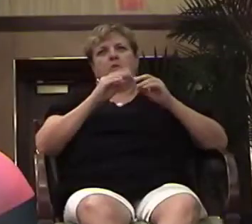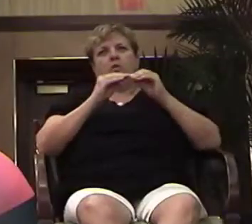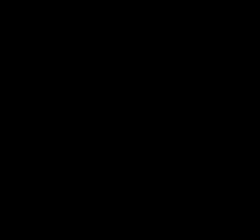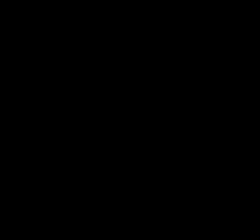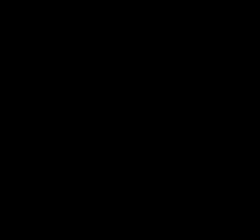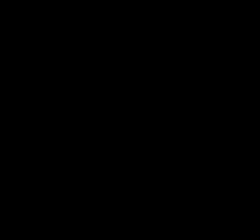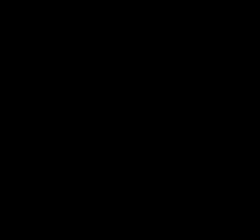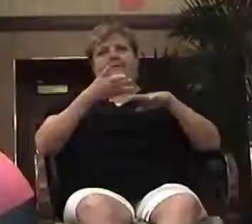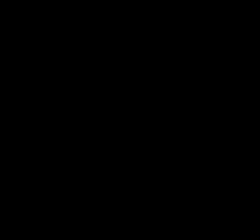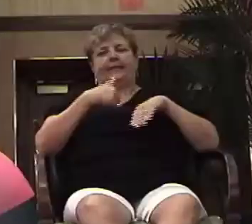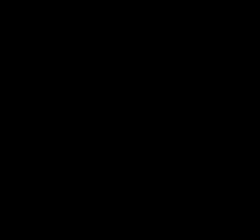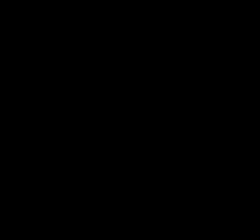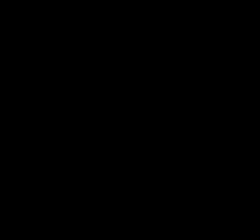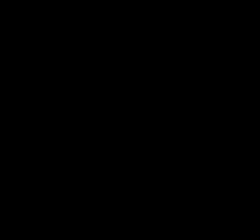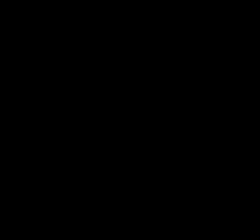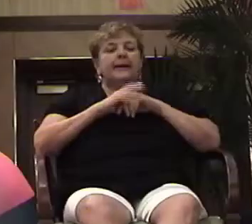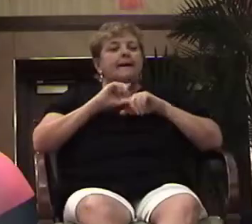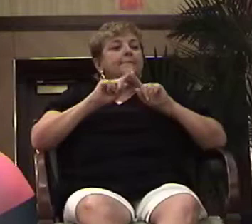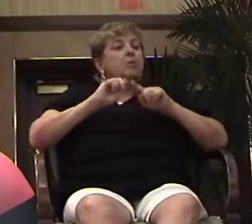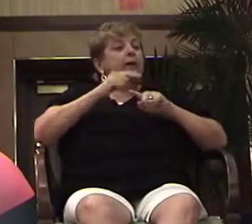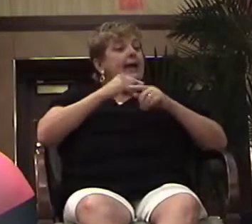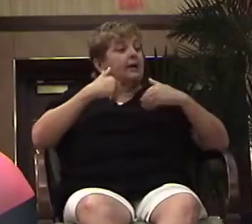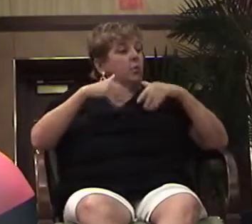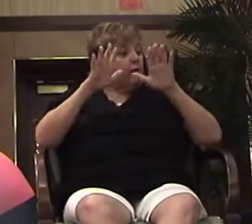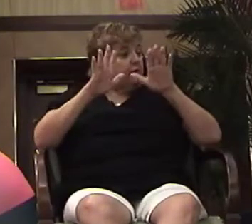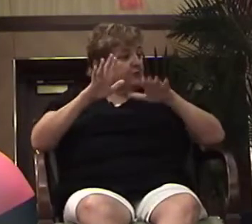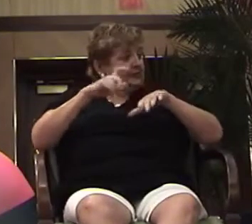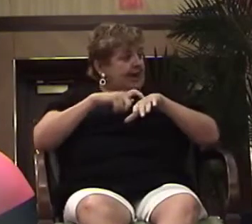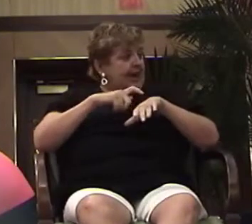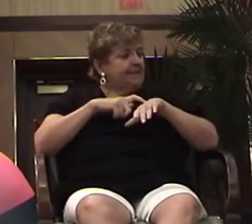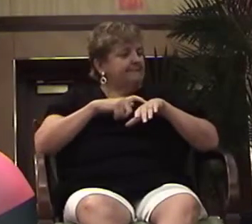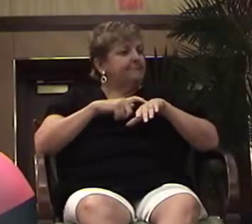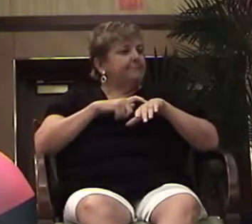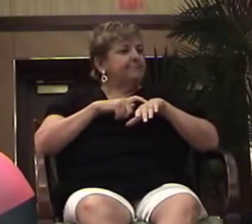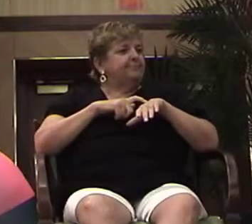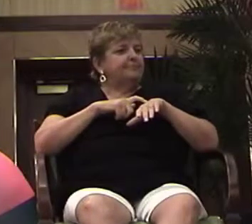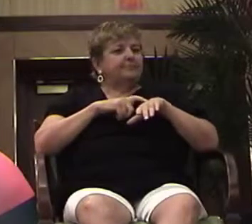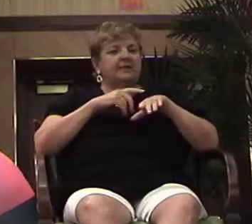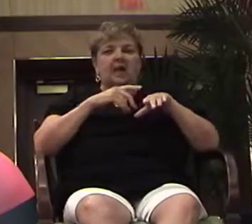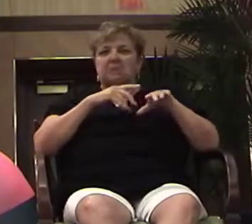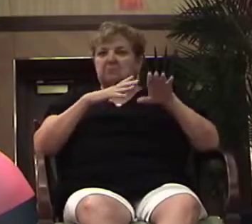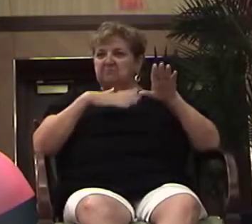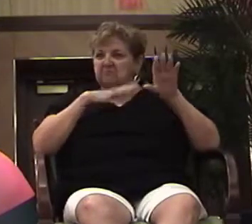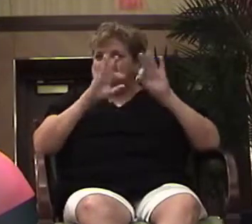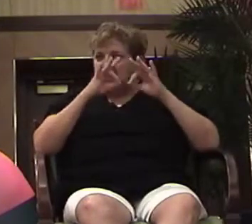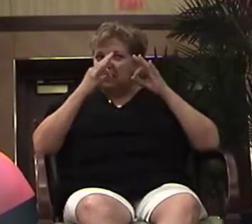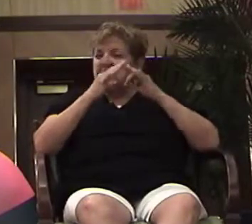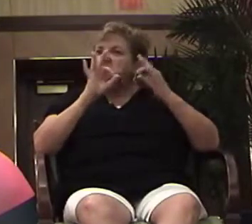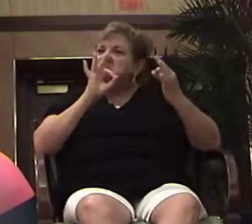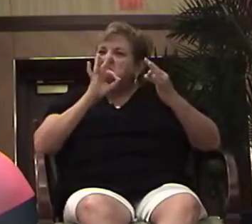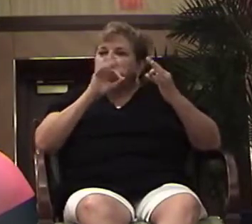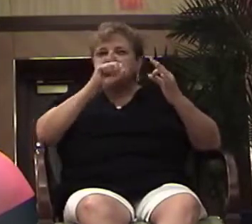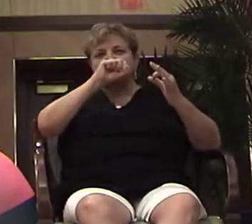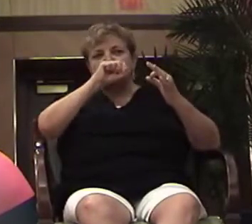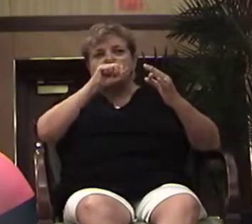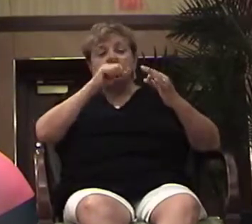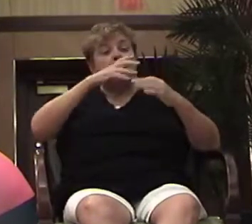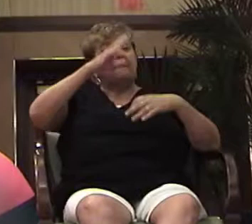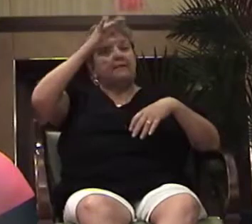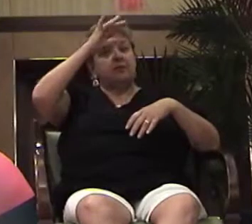But we had a wonderful time. I loved my family. My father was an alcoholic.